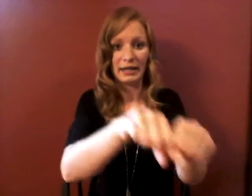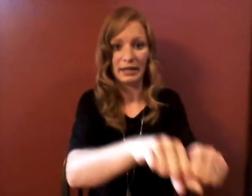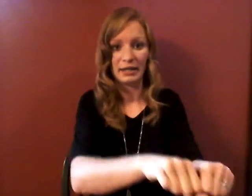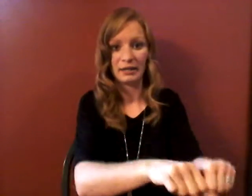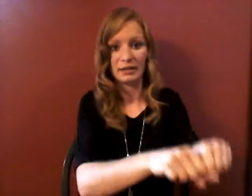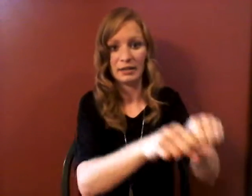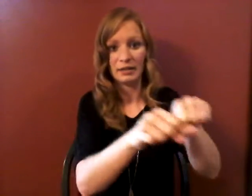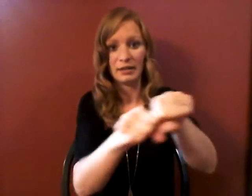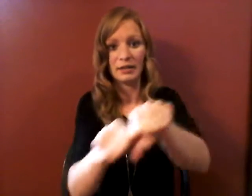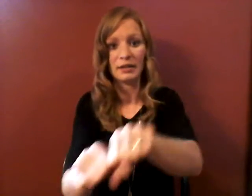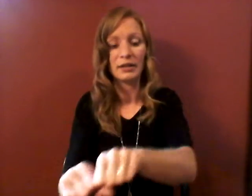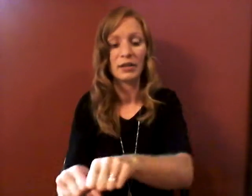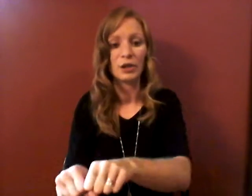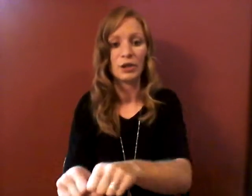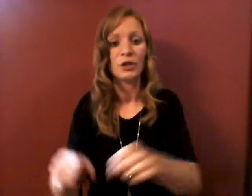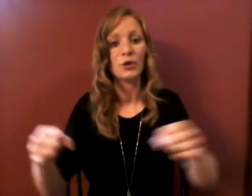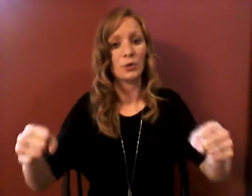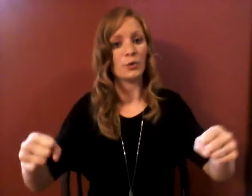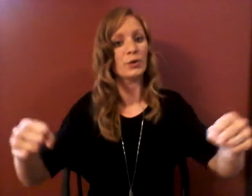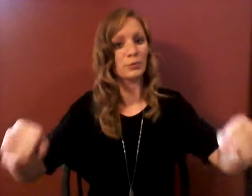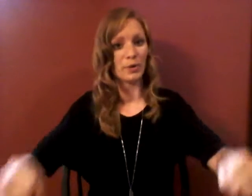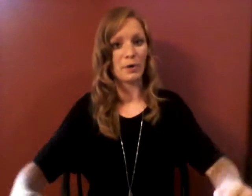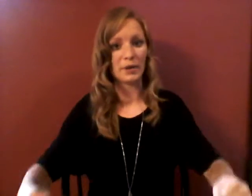kayaking, or rowing.